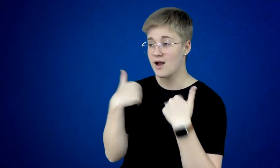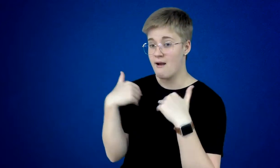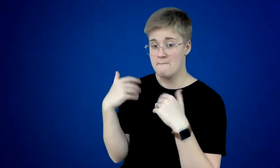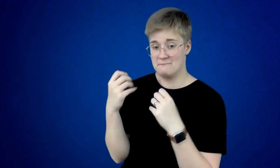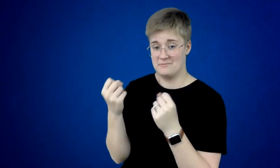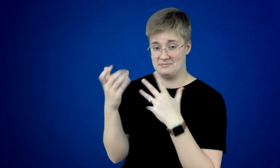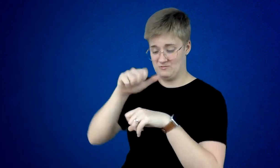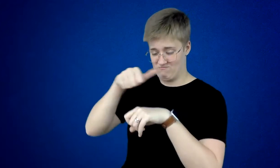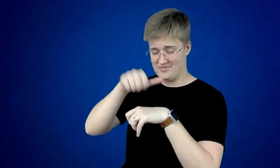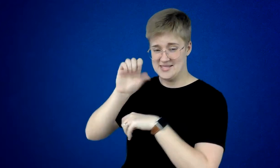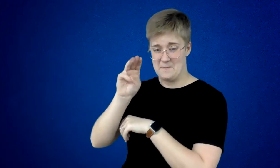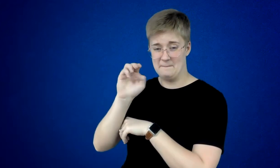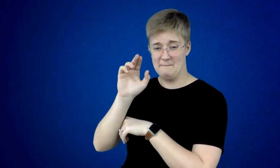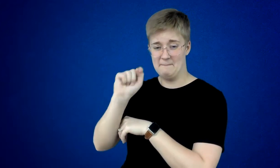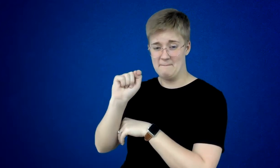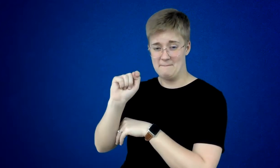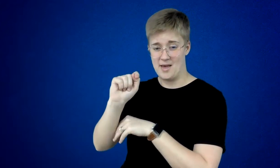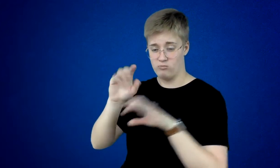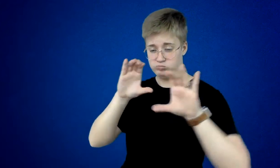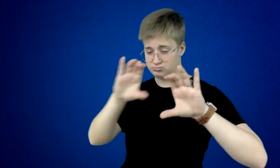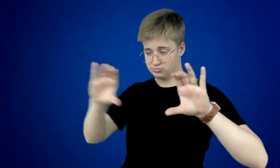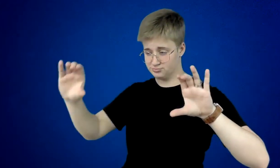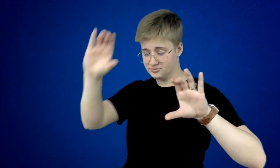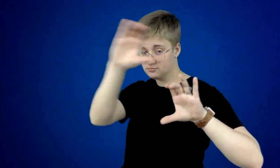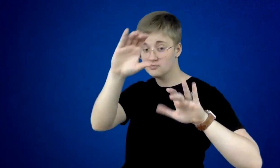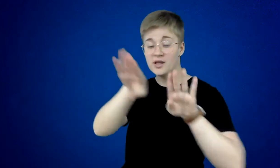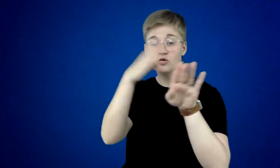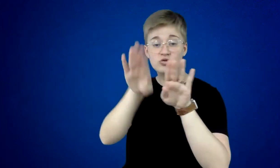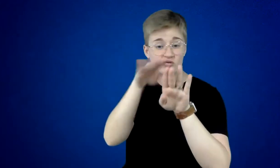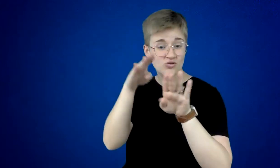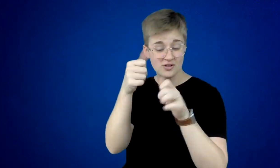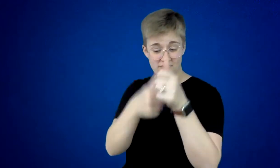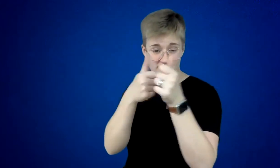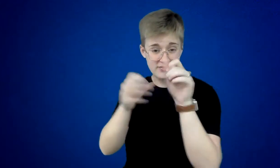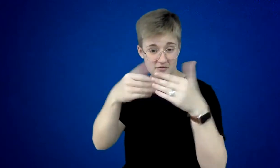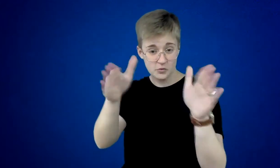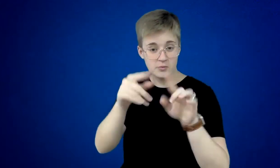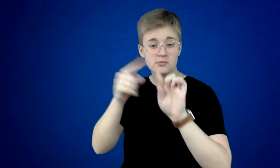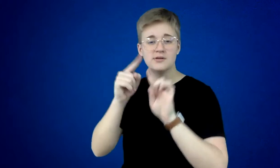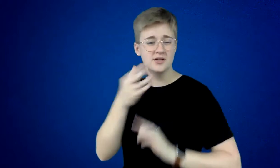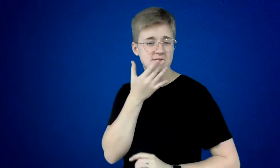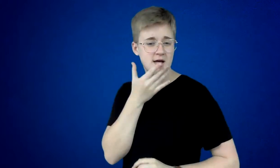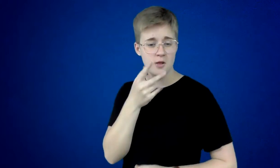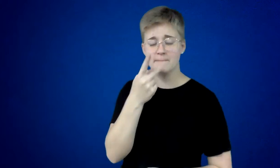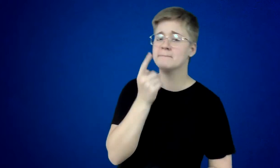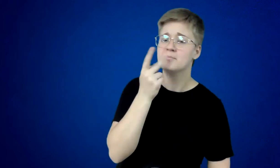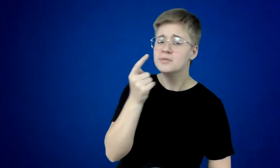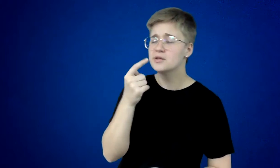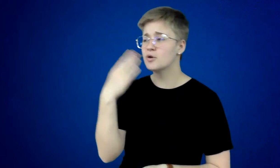The doors of each room were painted a different color, pink, or blue, or green, and there was a